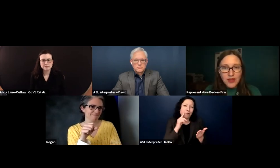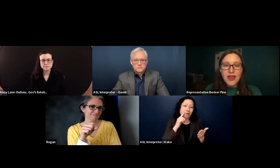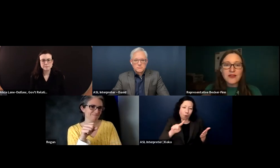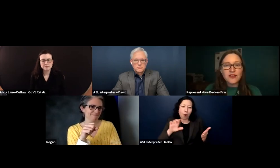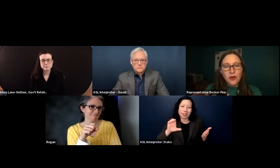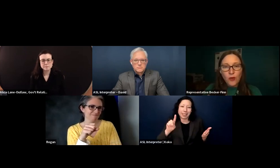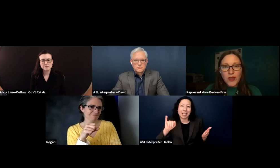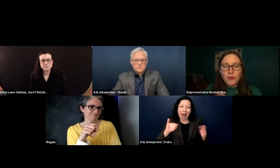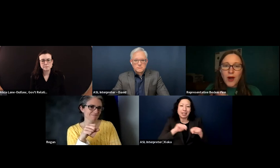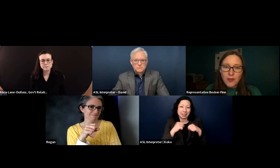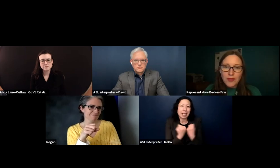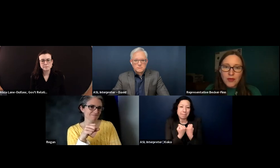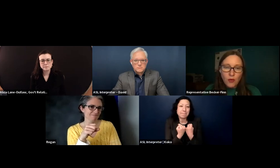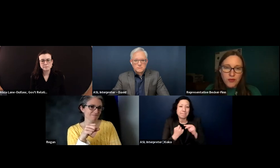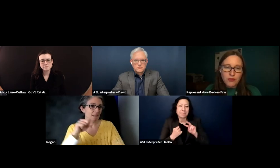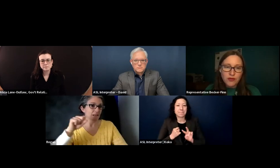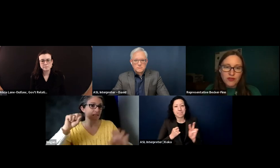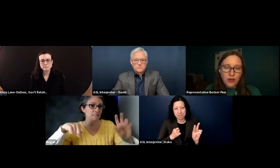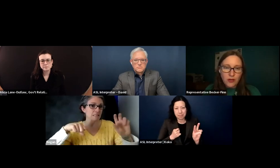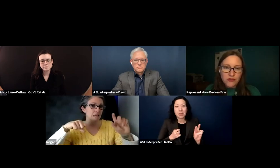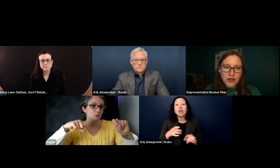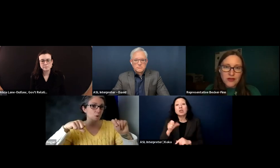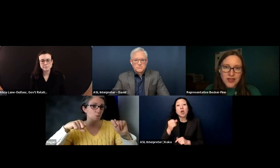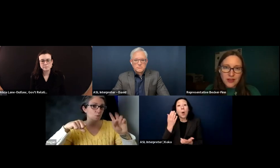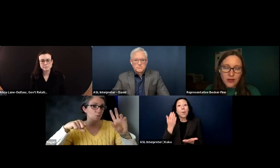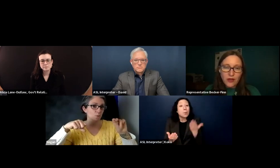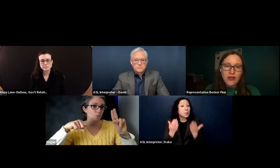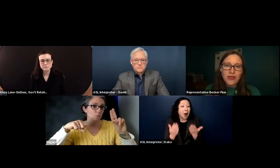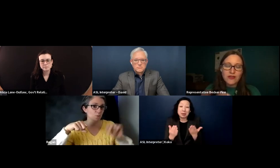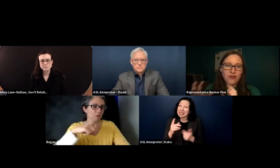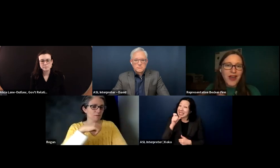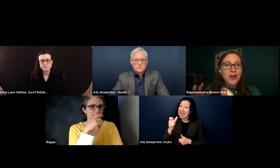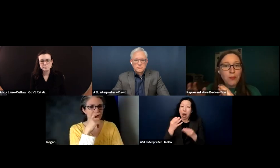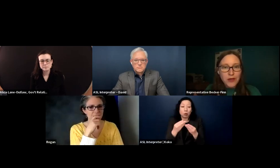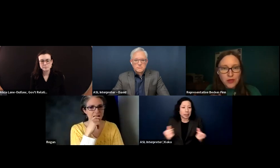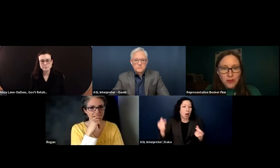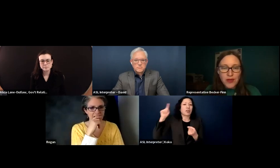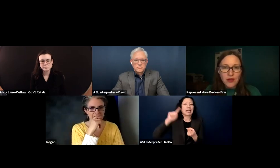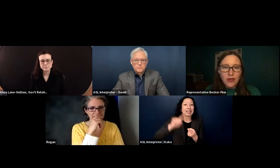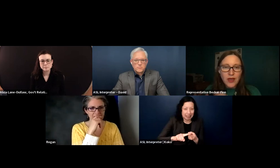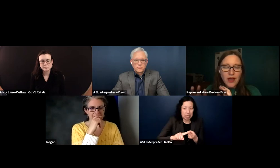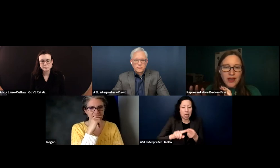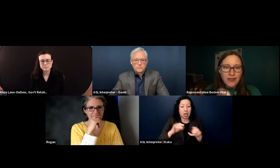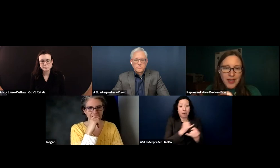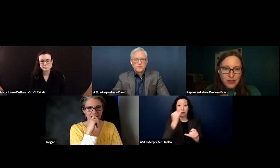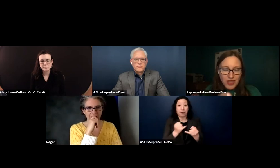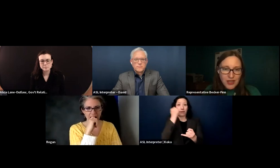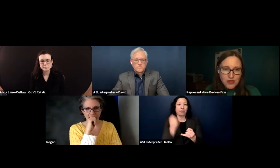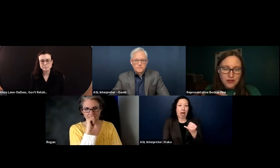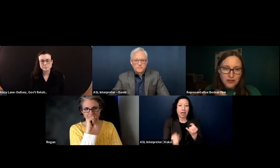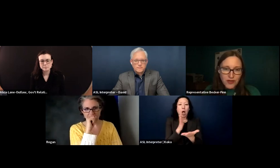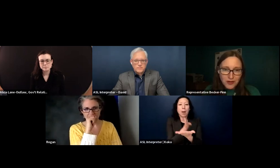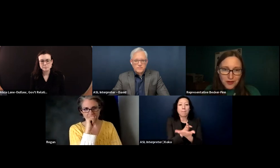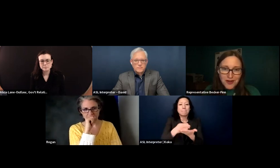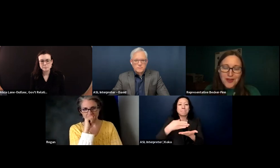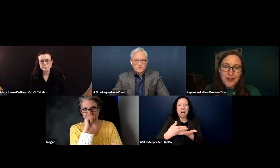team. And so it probably won't be resolved until there's a final budget bill in the